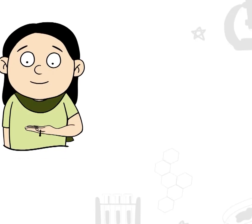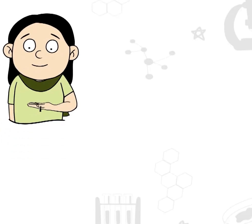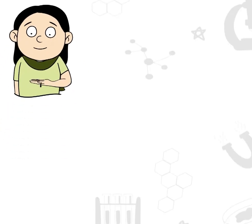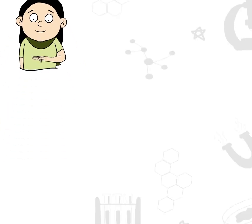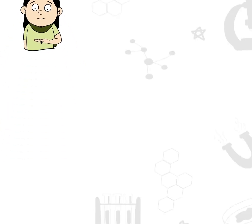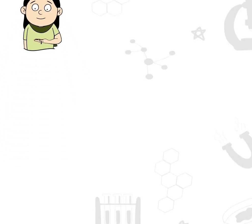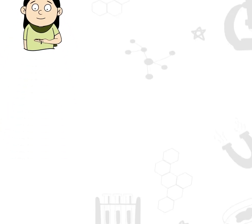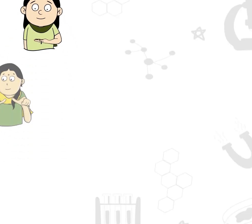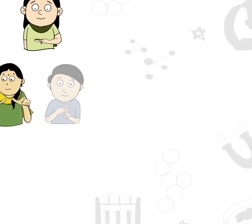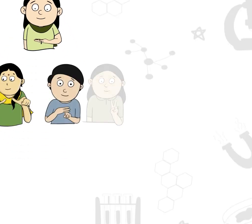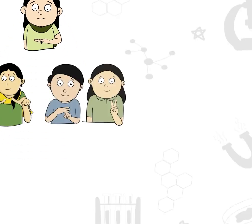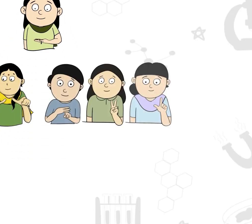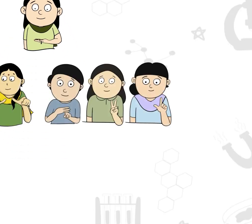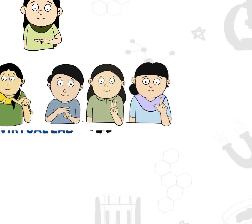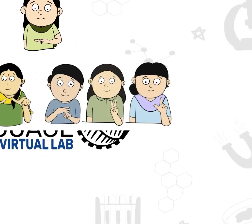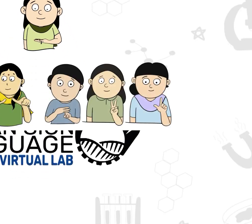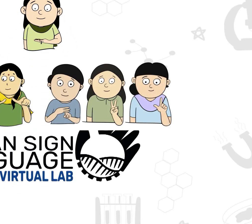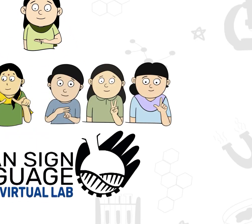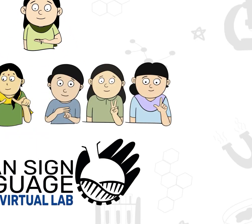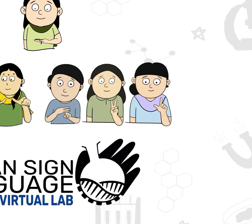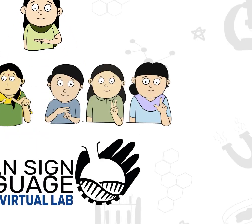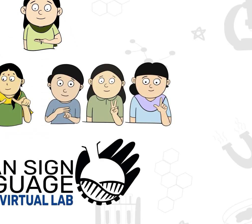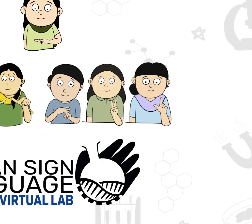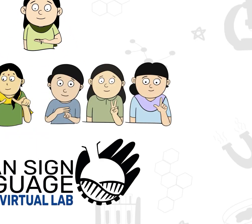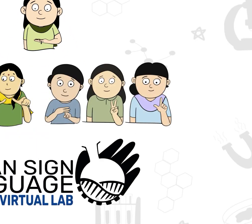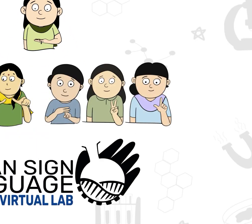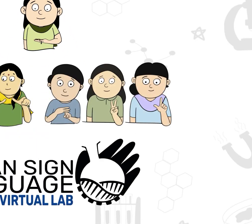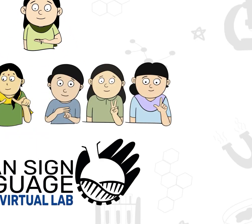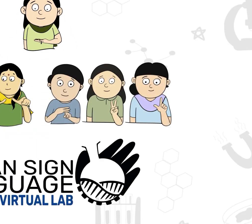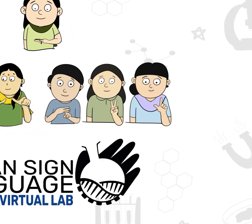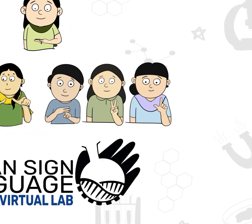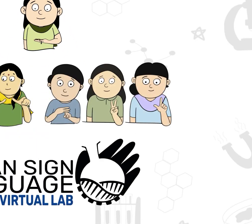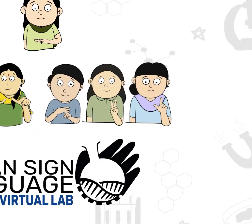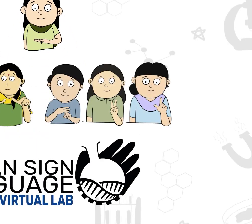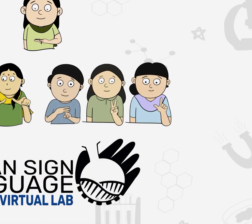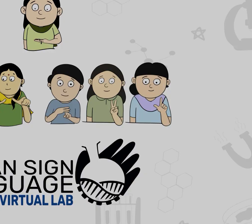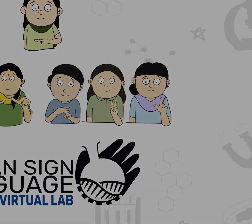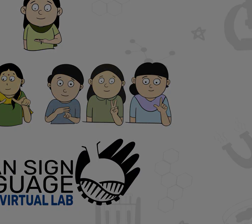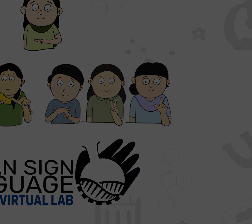Welcome to ISL Enabled Virtual Lab of CSIR.